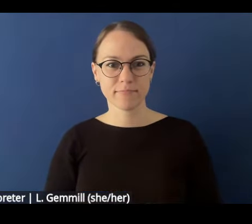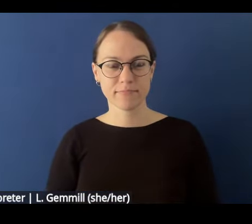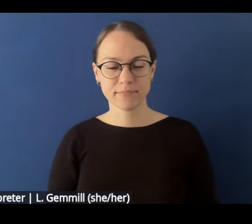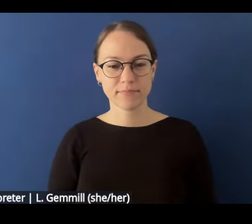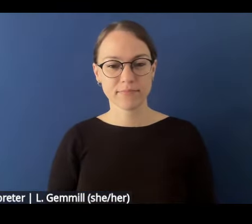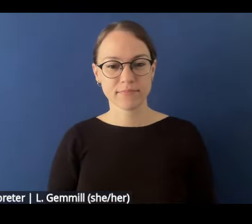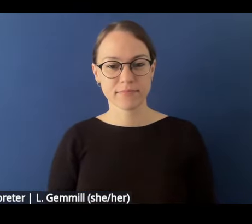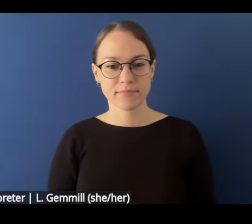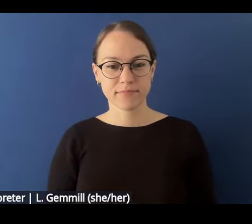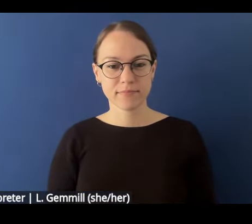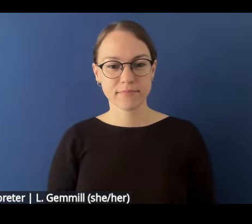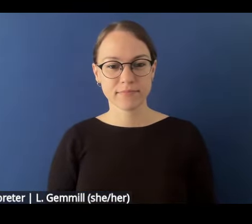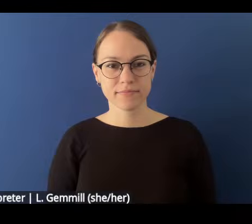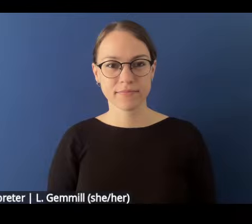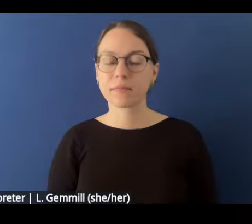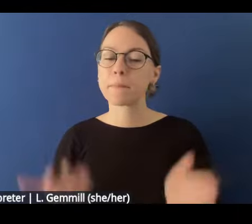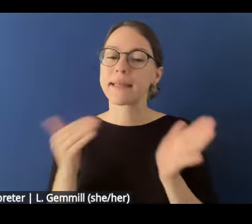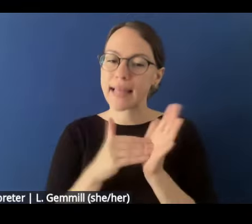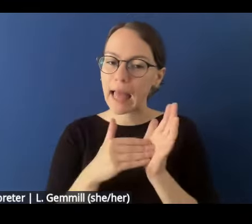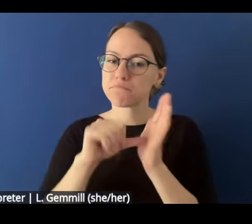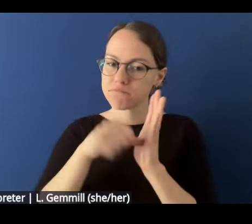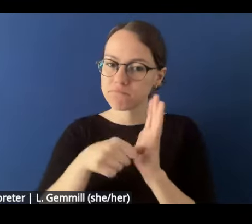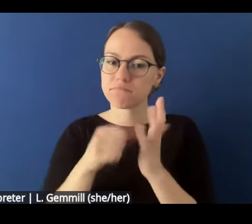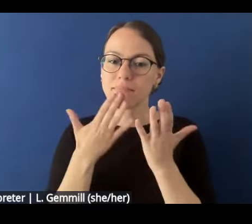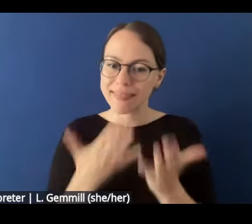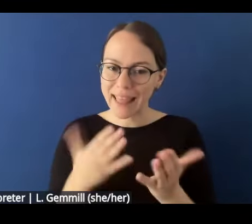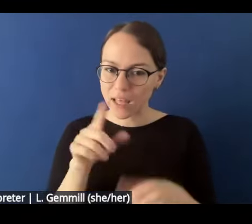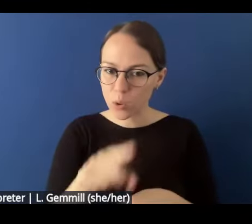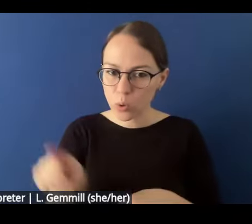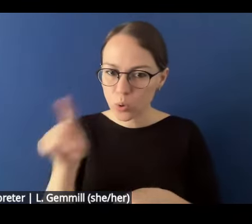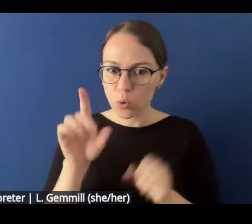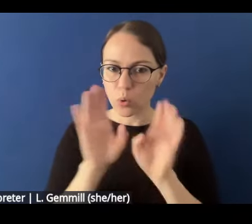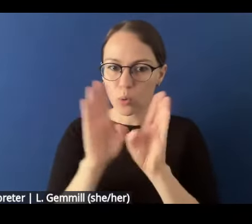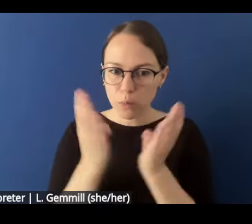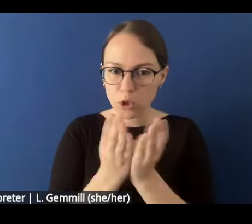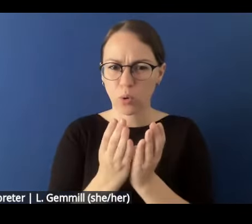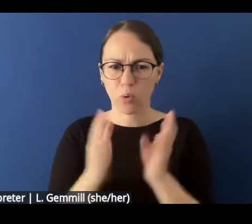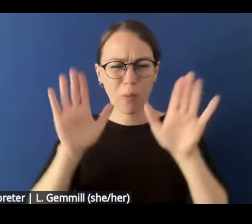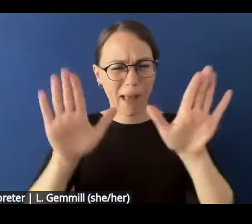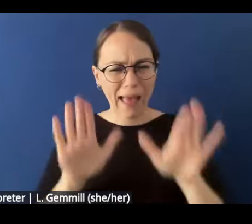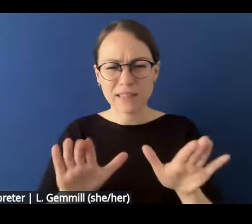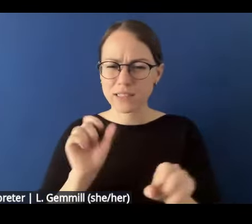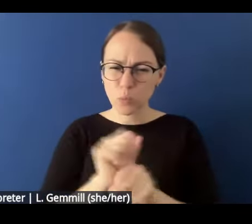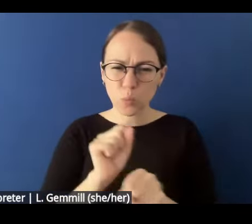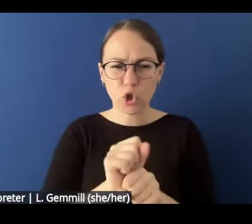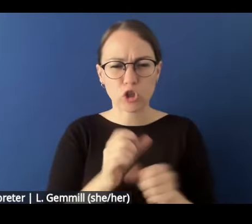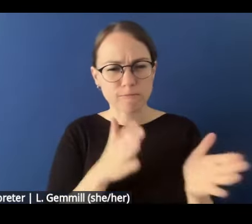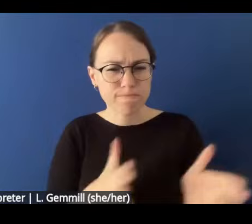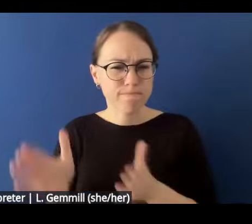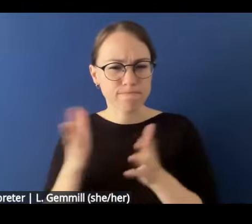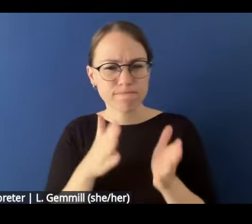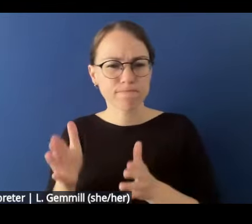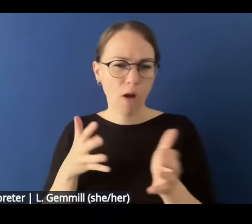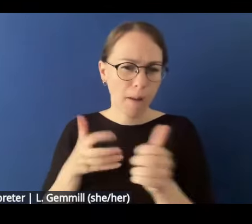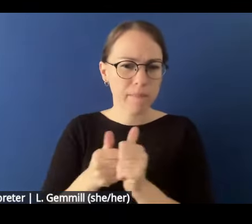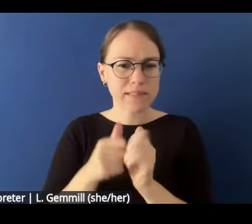But again, thank the Bureau for its excellent work in preparing updated manuals, and I recognize the difficulty in doing so,